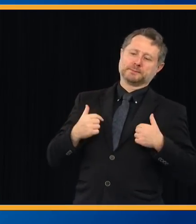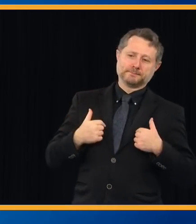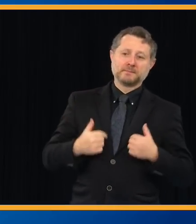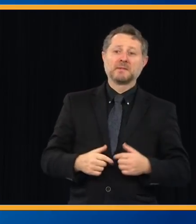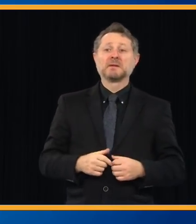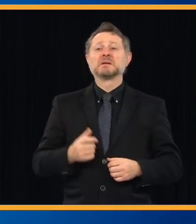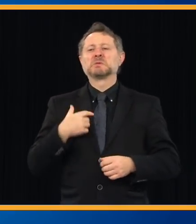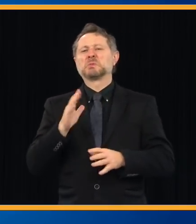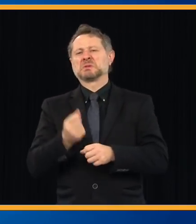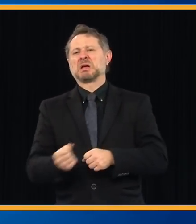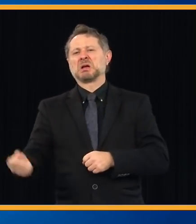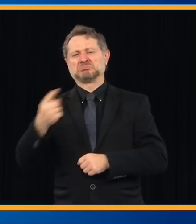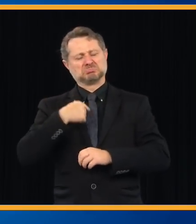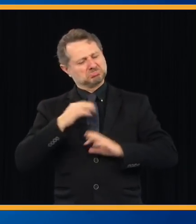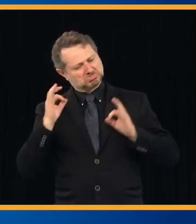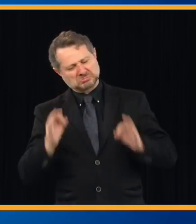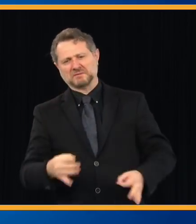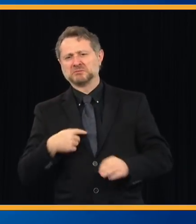year.